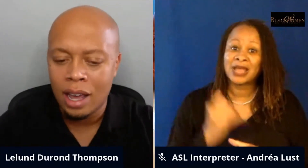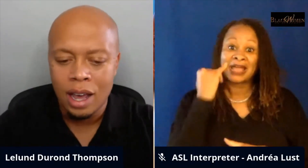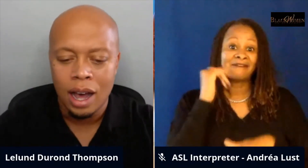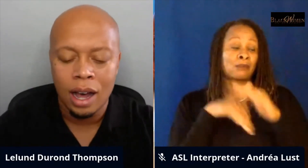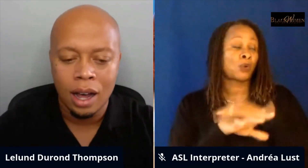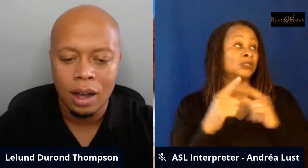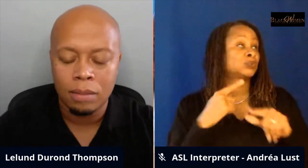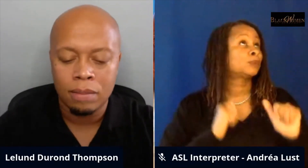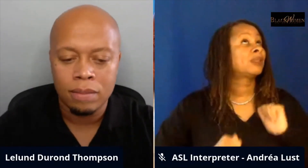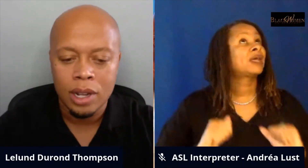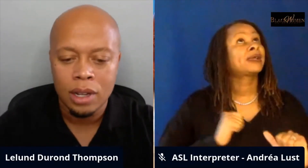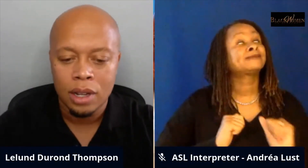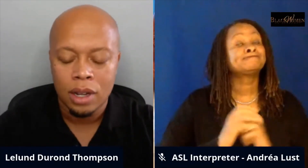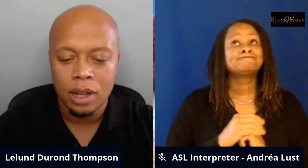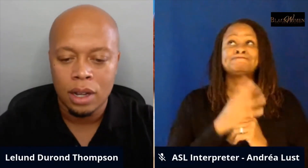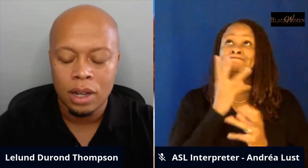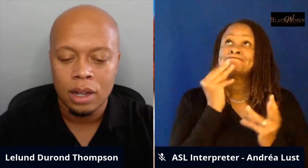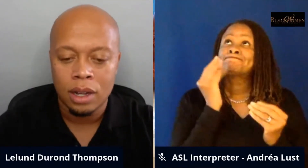play a